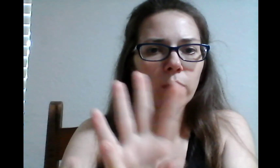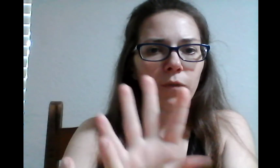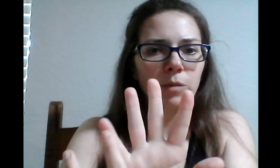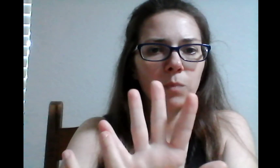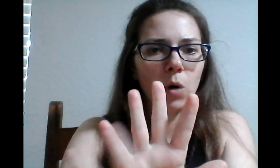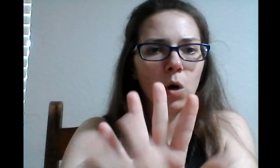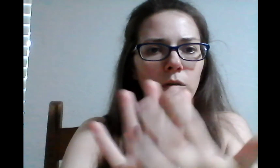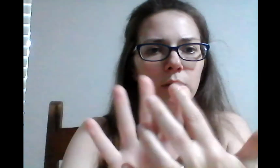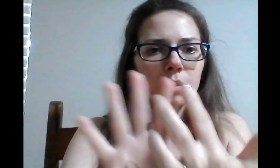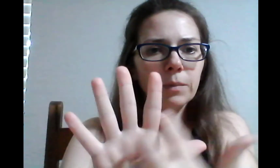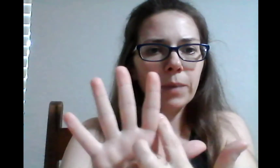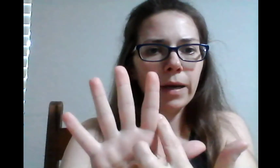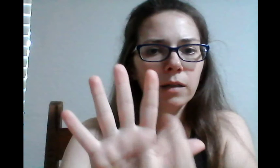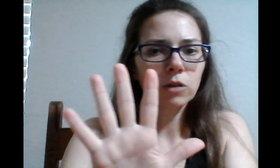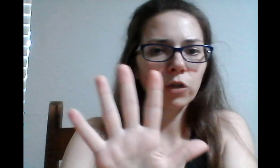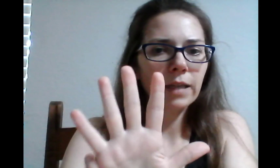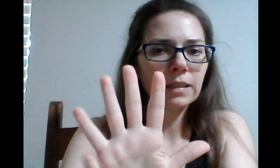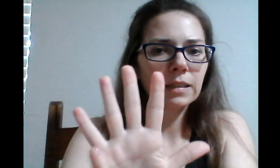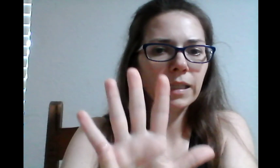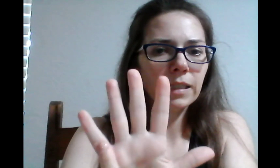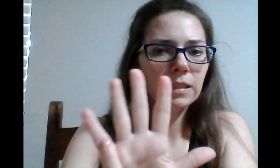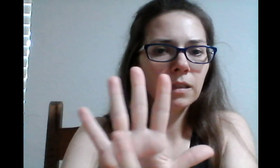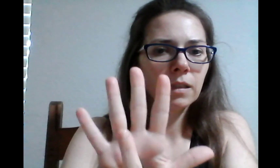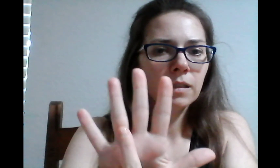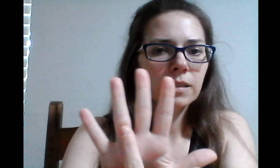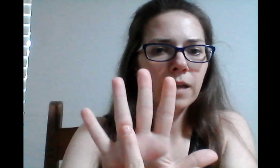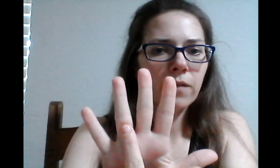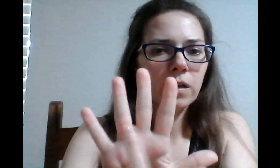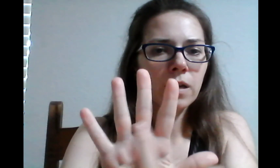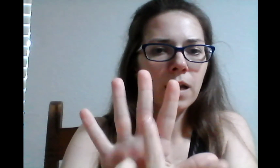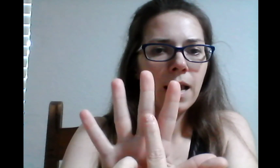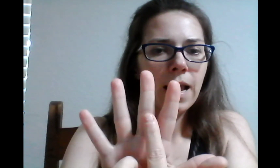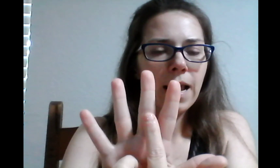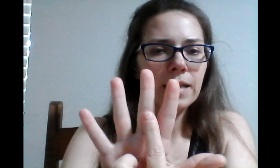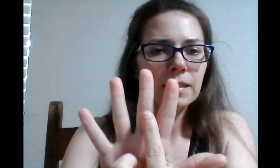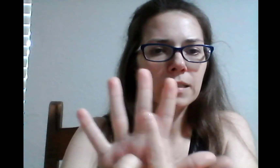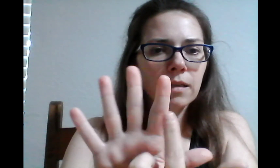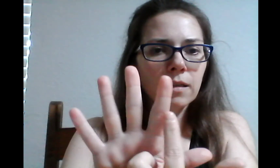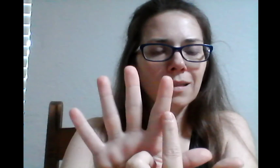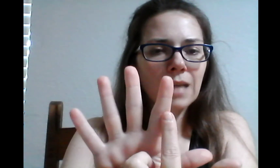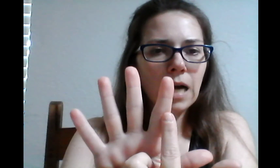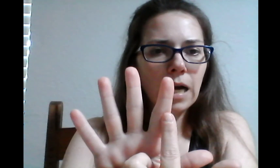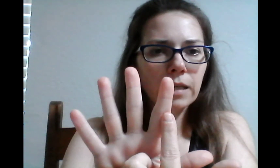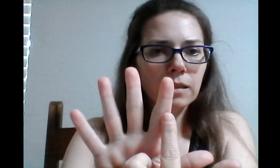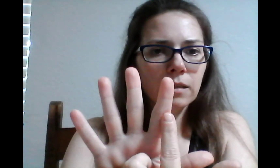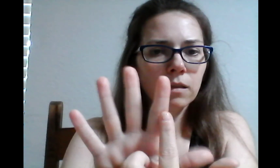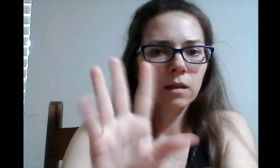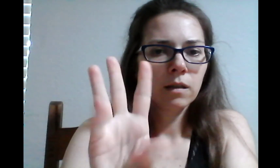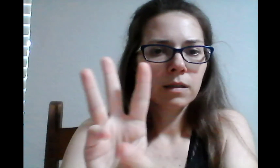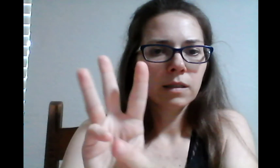from small to big. So you got 6, 7, 8, 9.